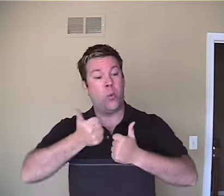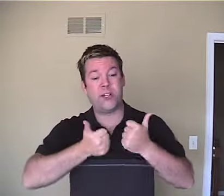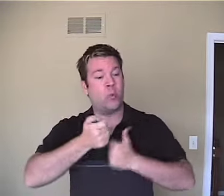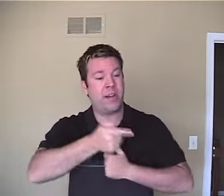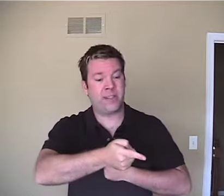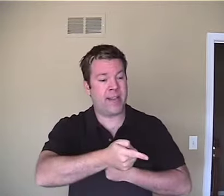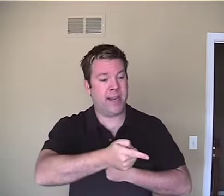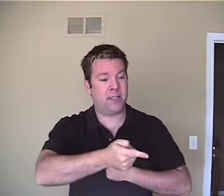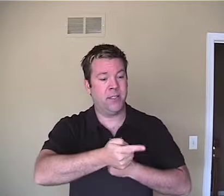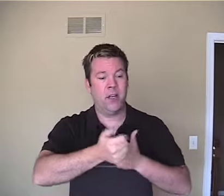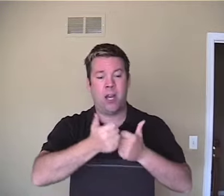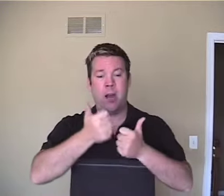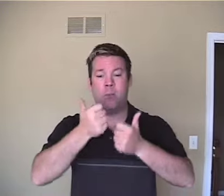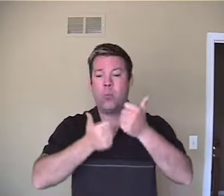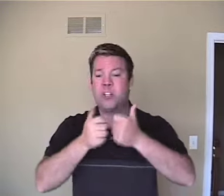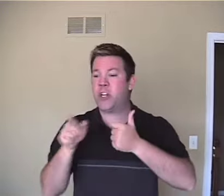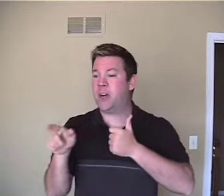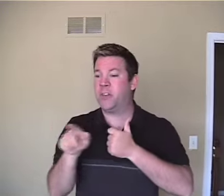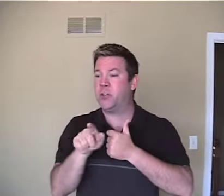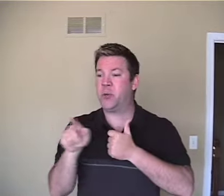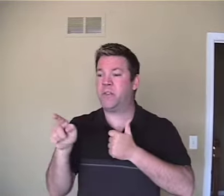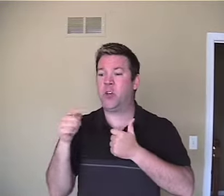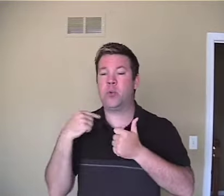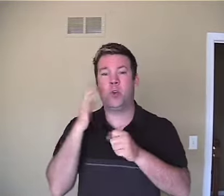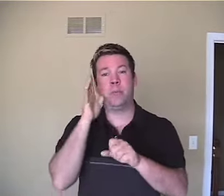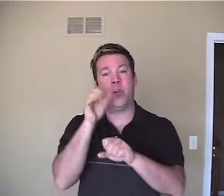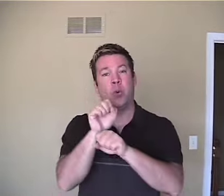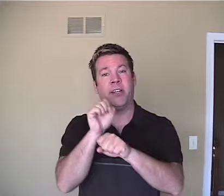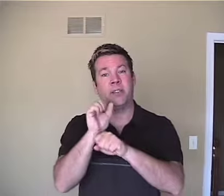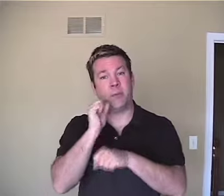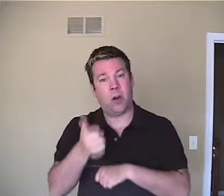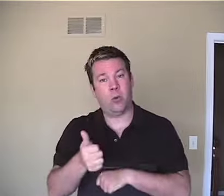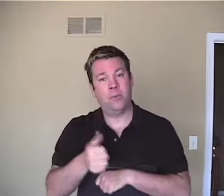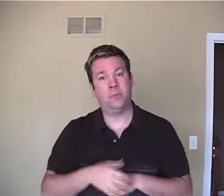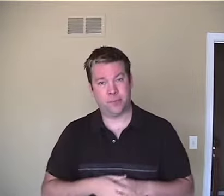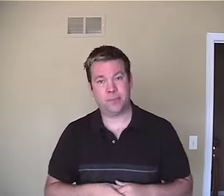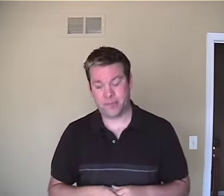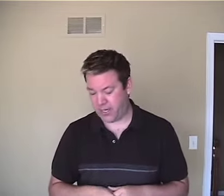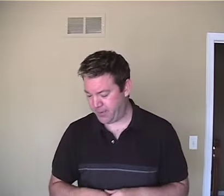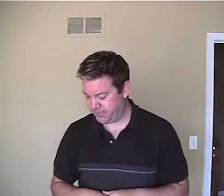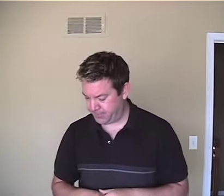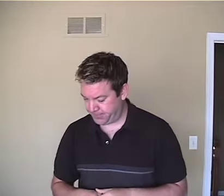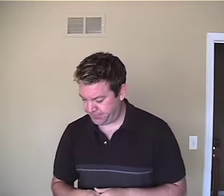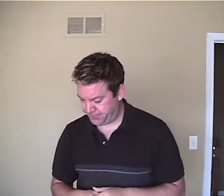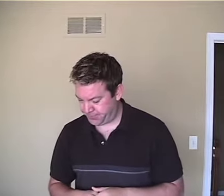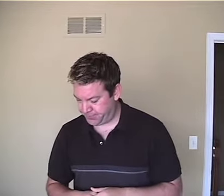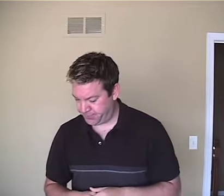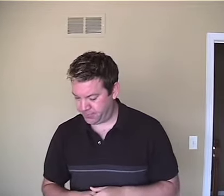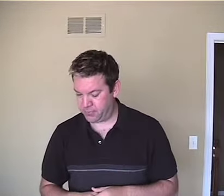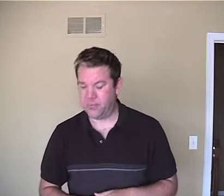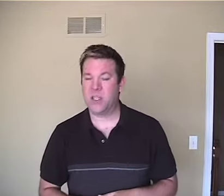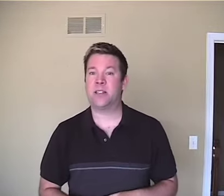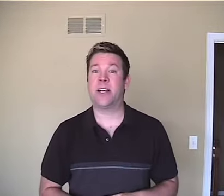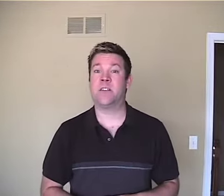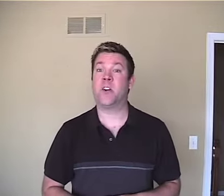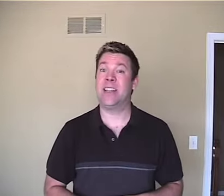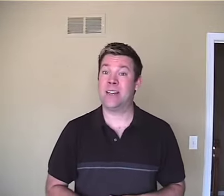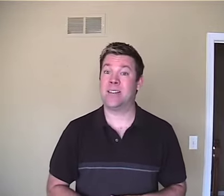Which one is that? Which of the two of you will be working tomorrow? Okay? Signs for yes and